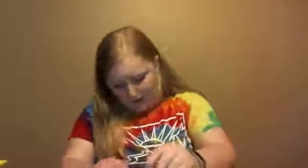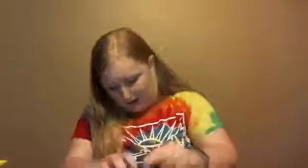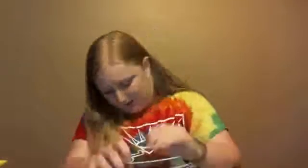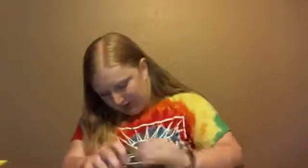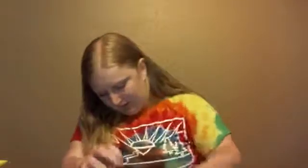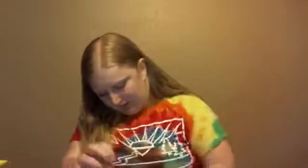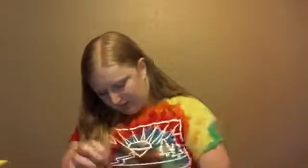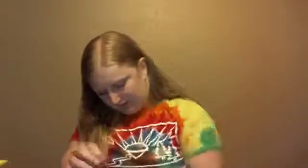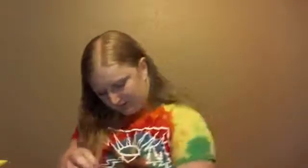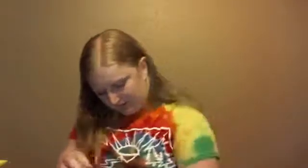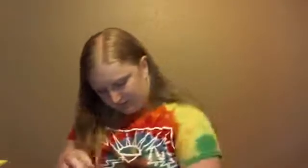grass bag.